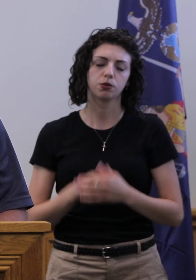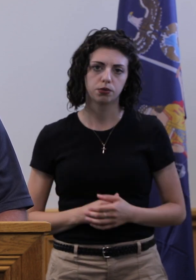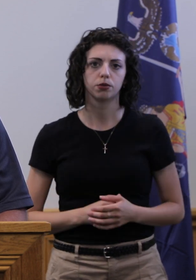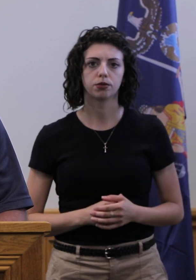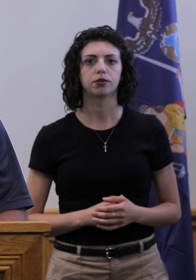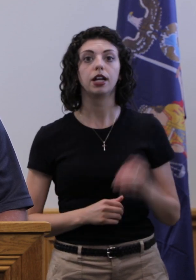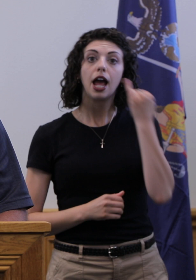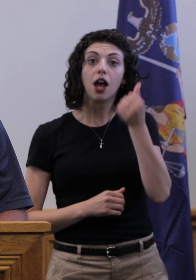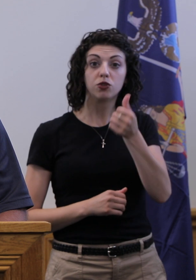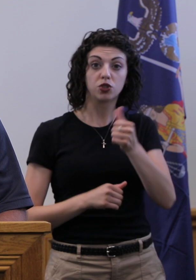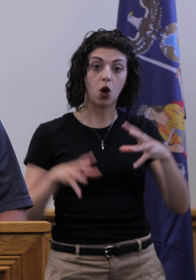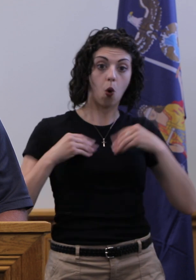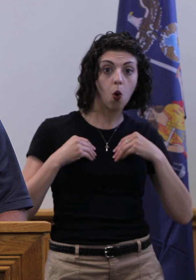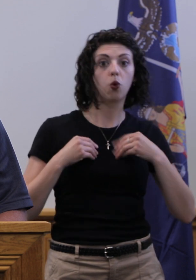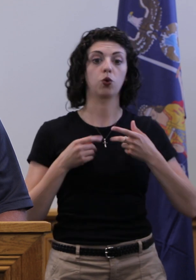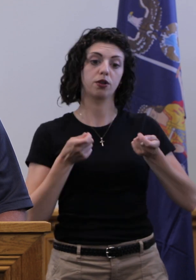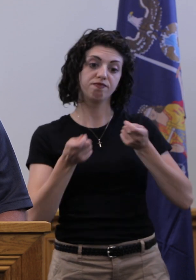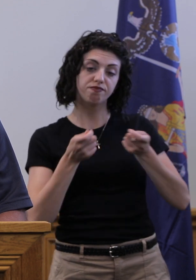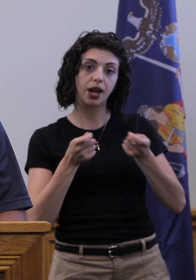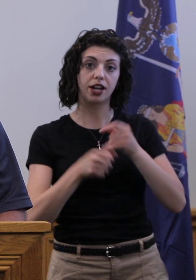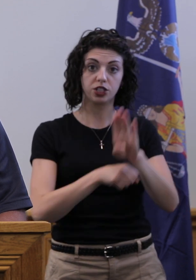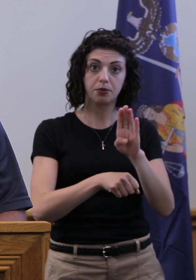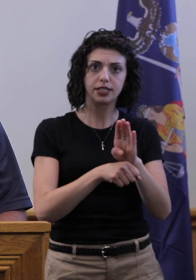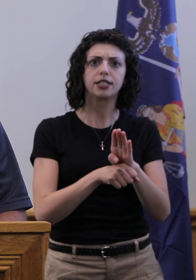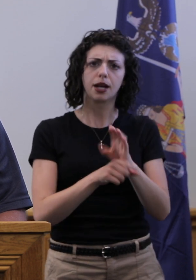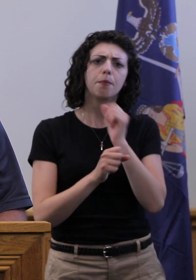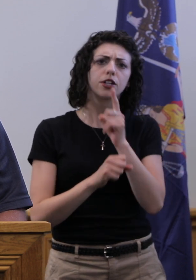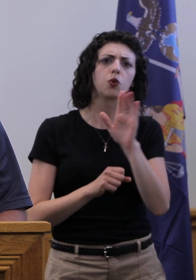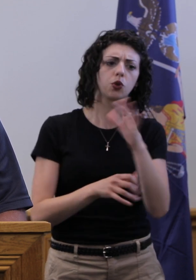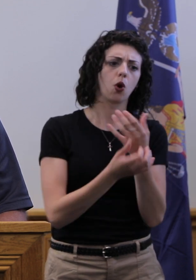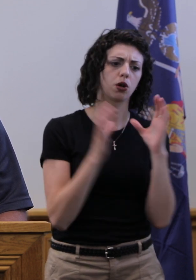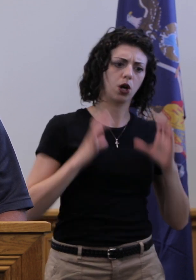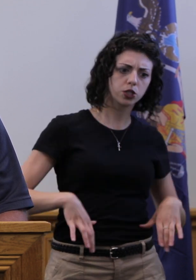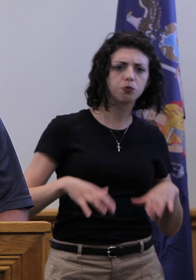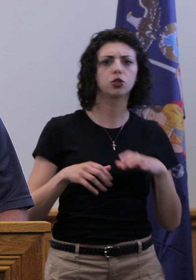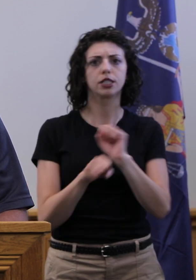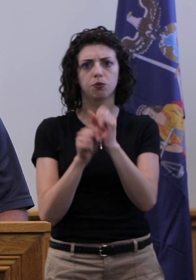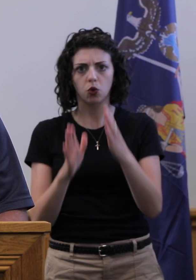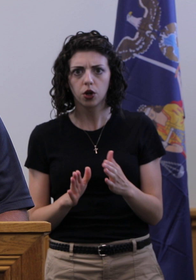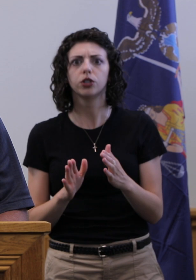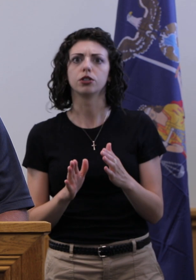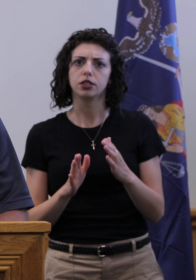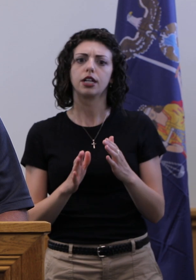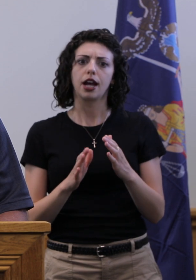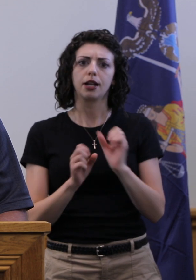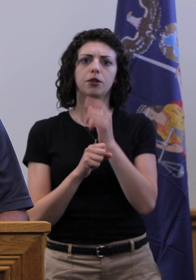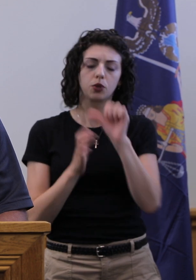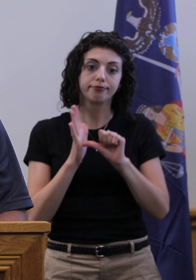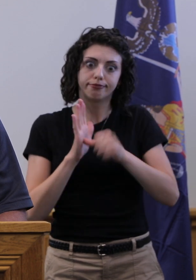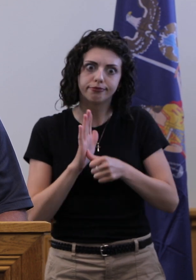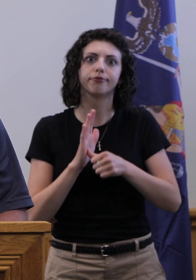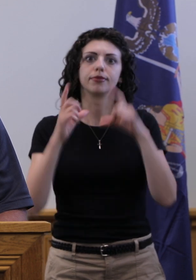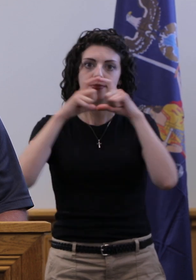own or operate a business, please respect the health and safety of your customers and your employees. Enforce social distancing and